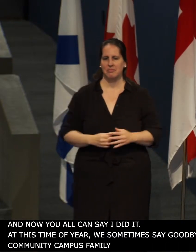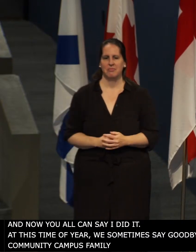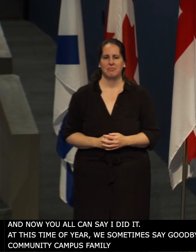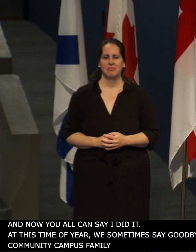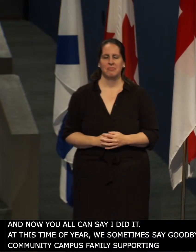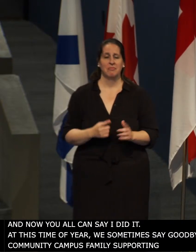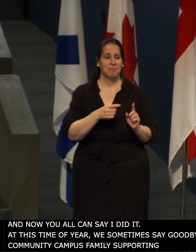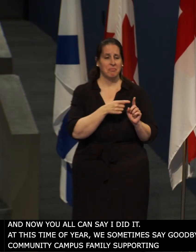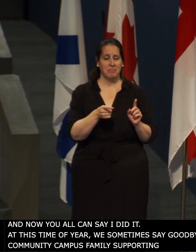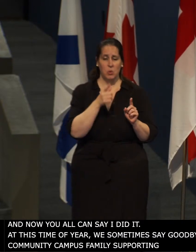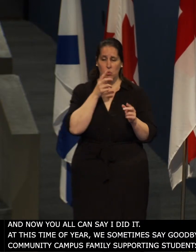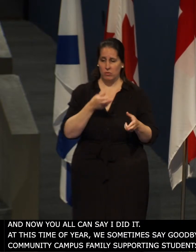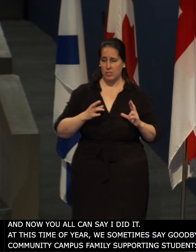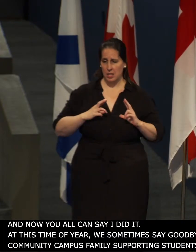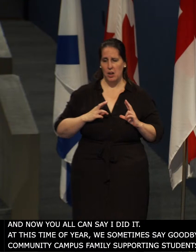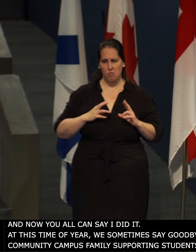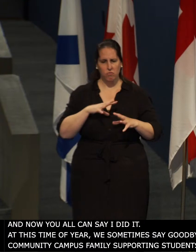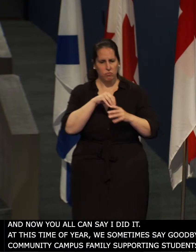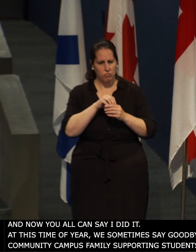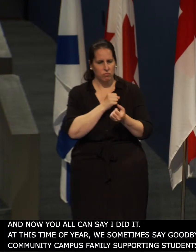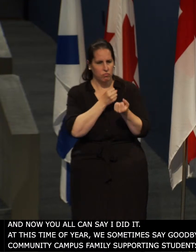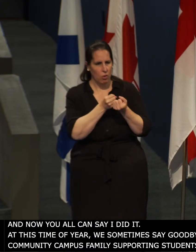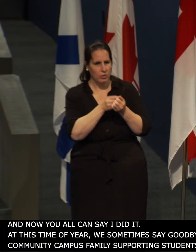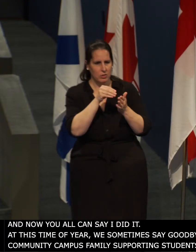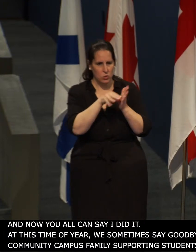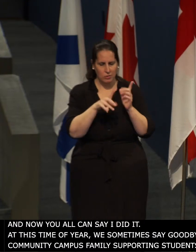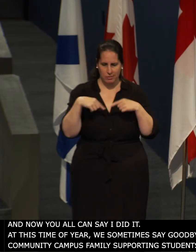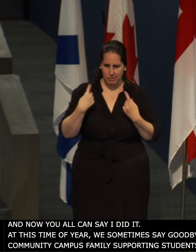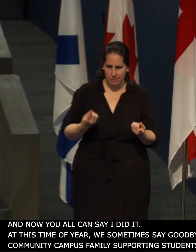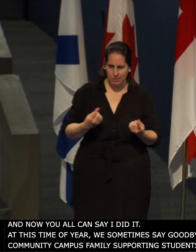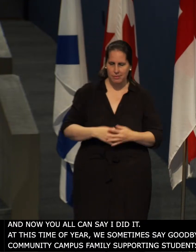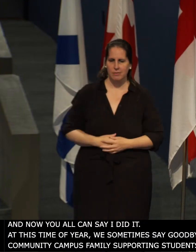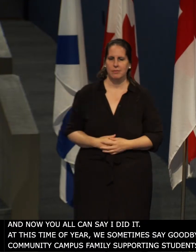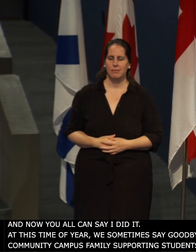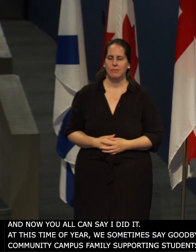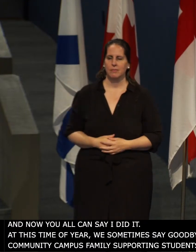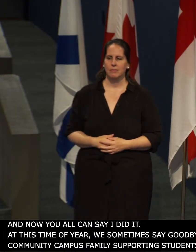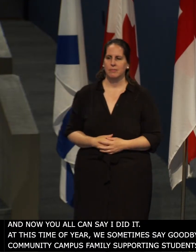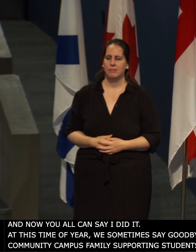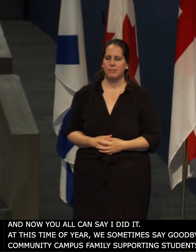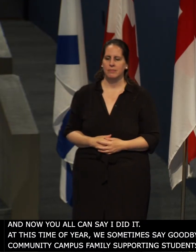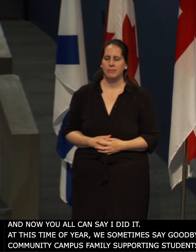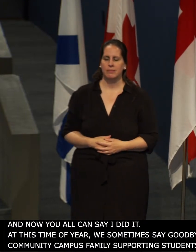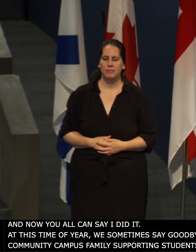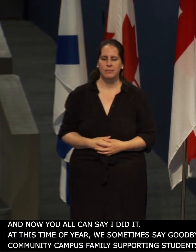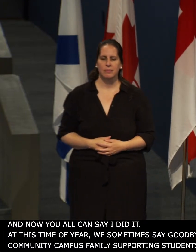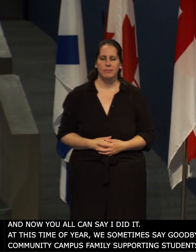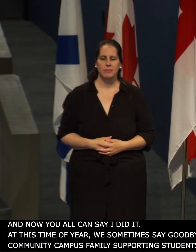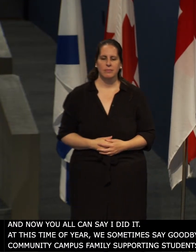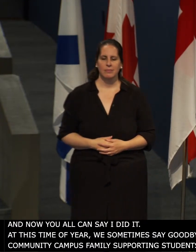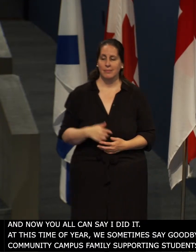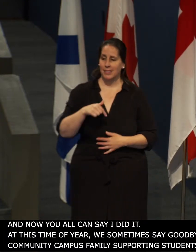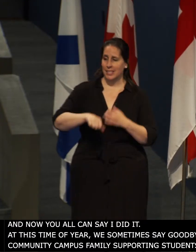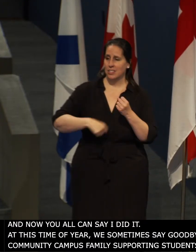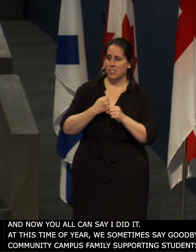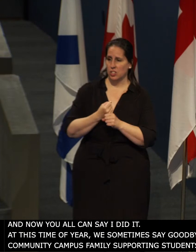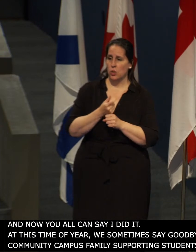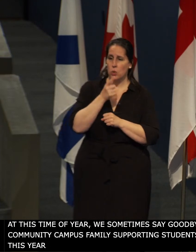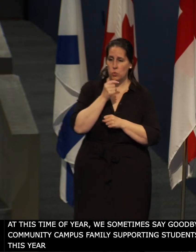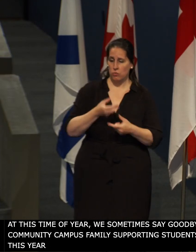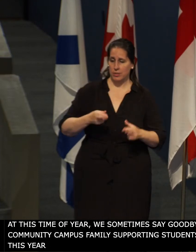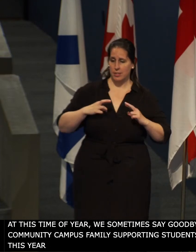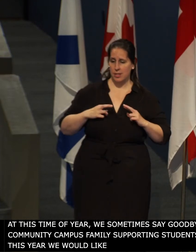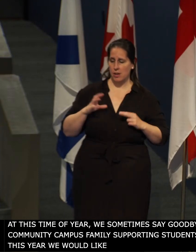contributing to student success in campus life. This year, Akerley campus would like to acknowledge the years of service and the contributions of